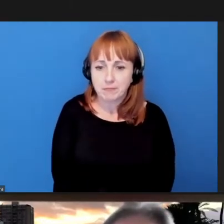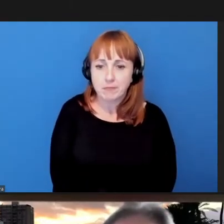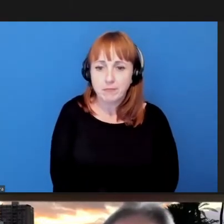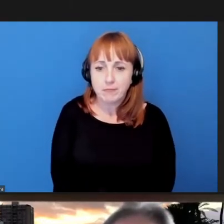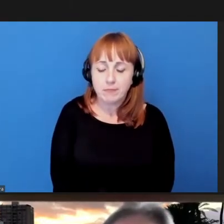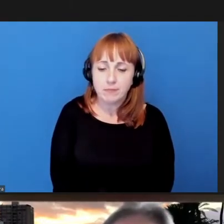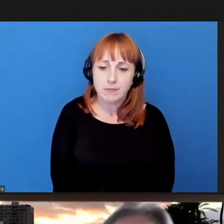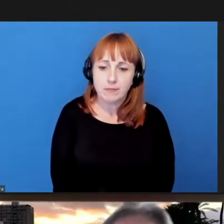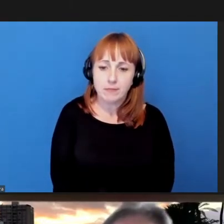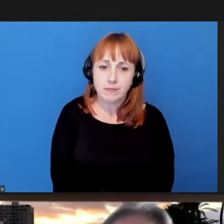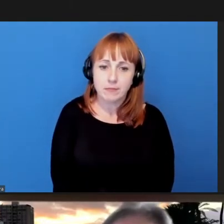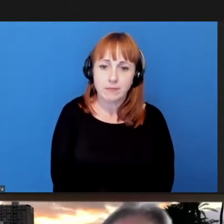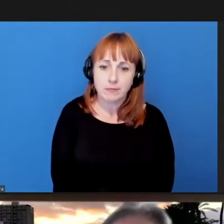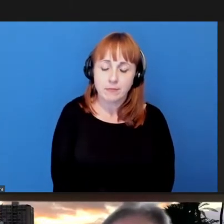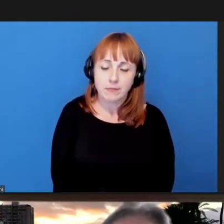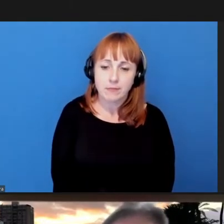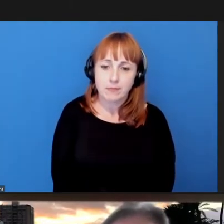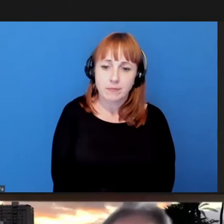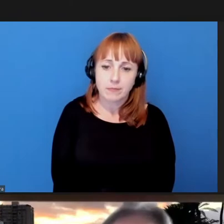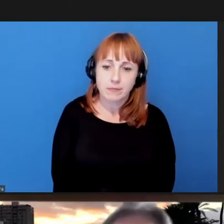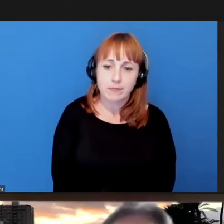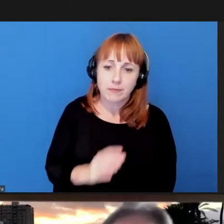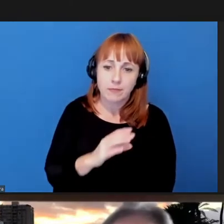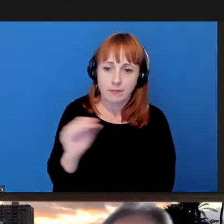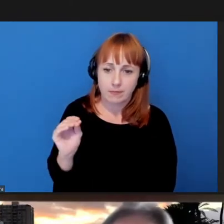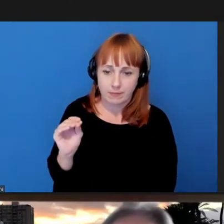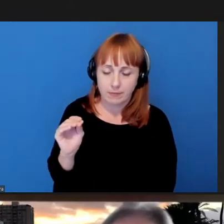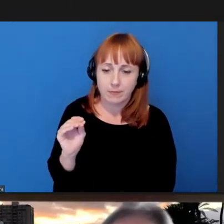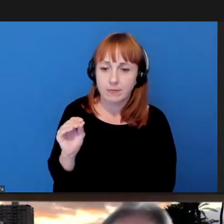I'll also note here that coming from